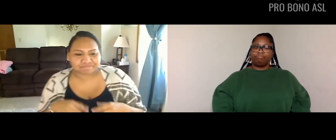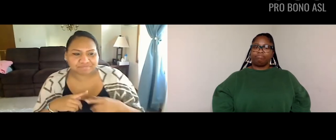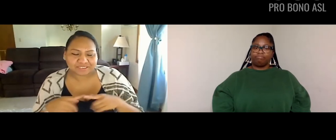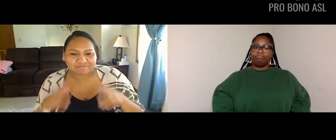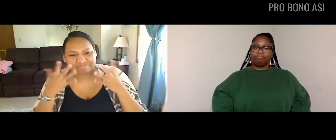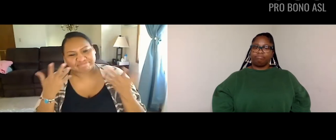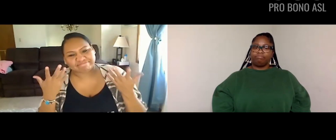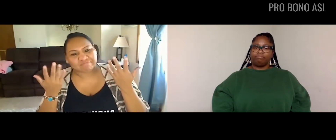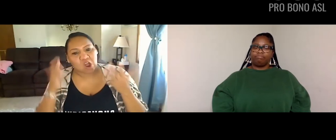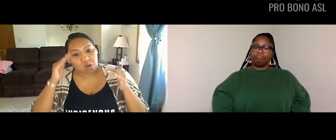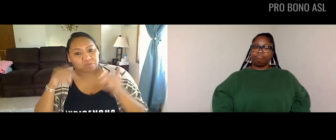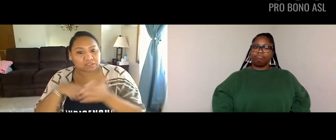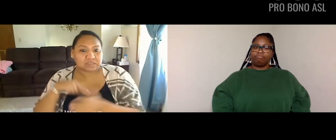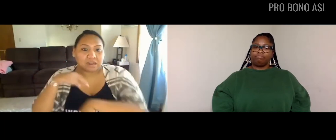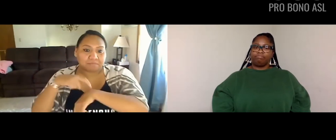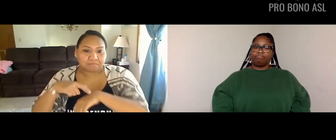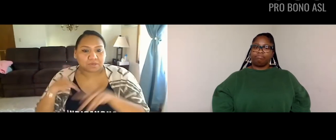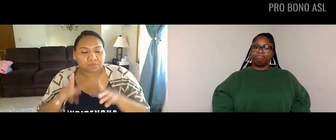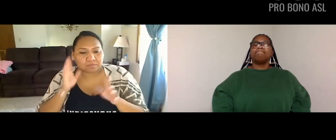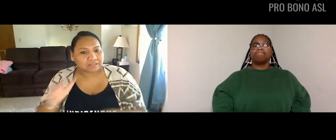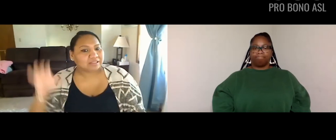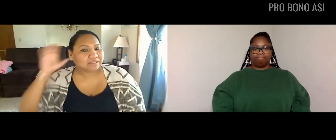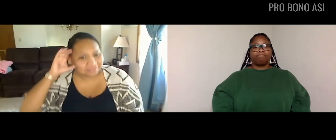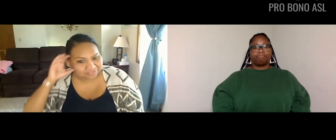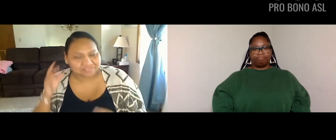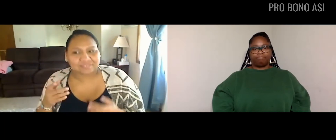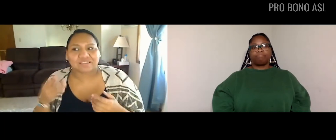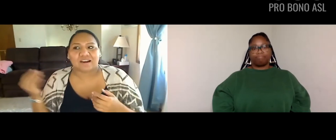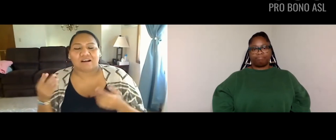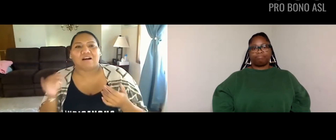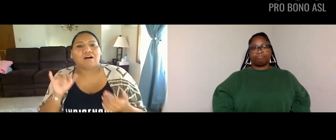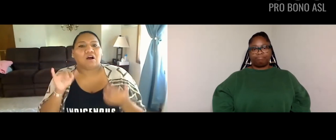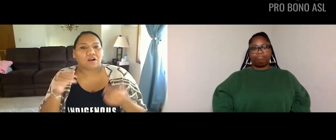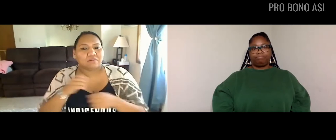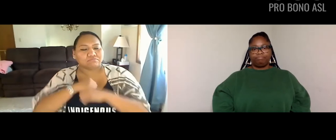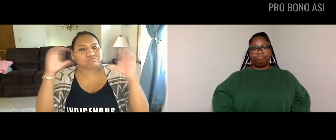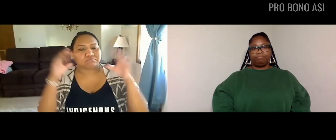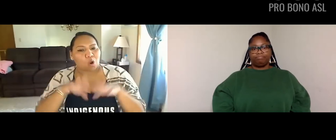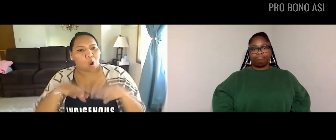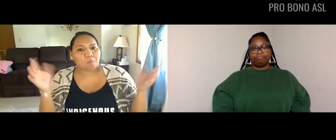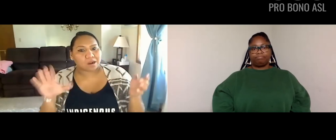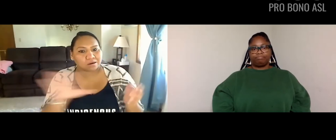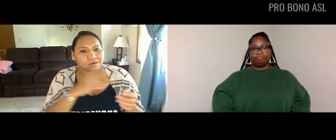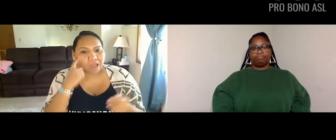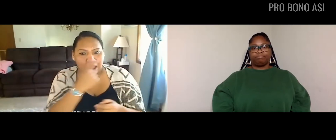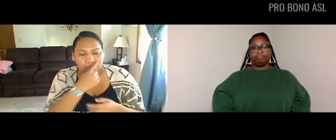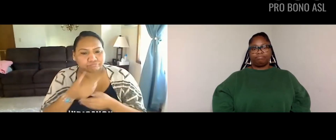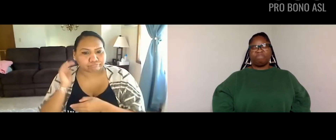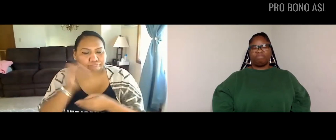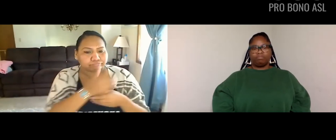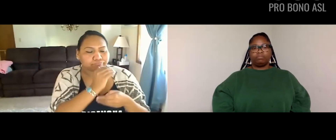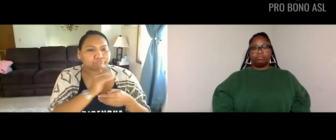If you listened to our warnings, it would have been helpful, but no one did. So I hope now people will listen to